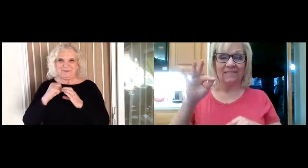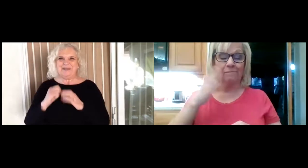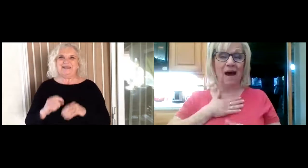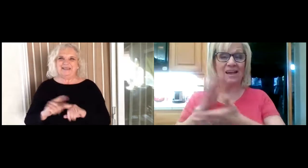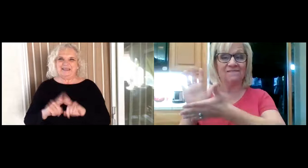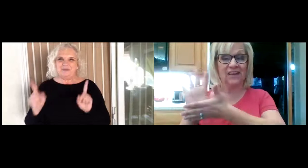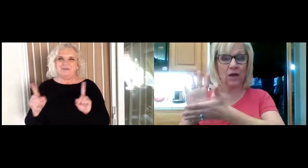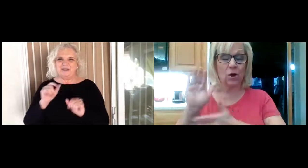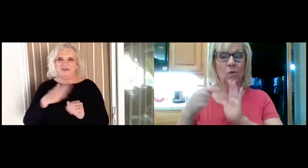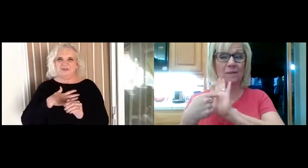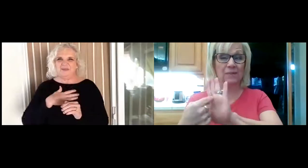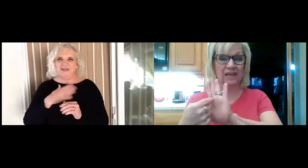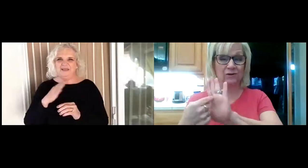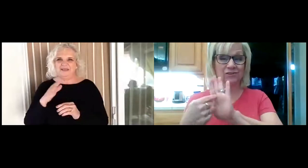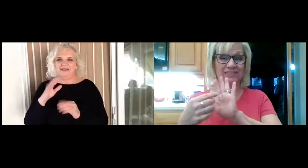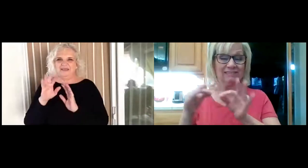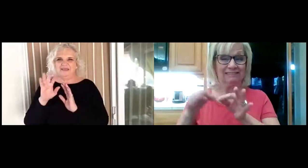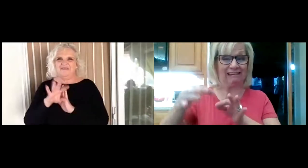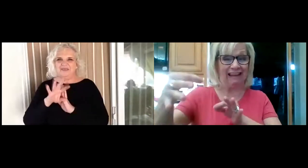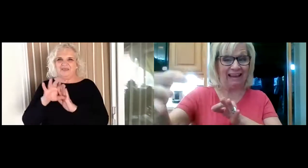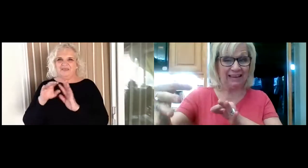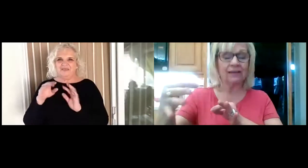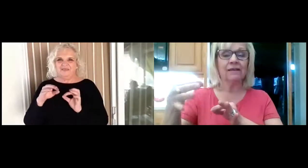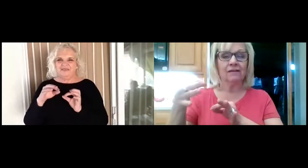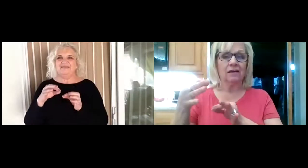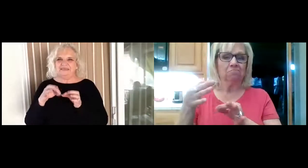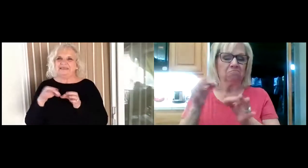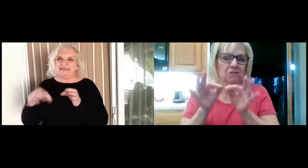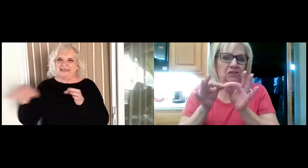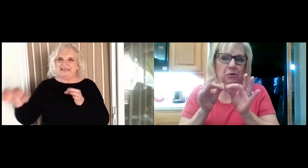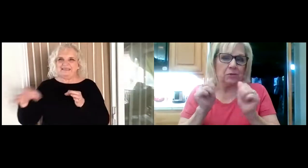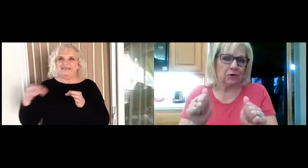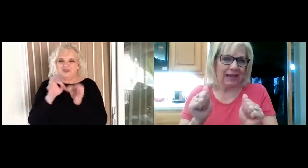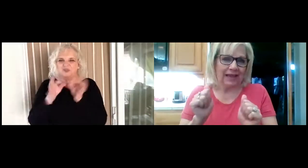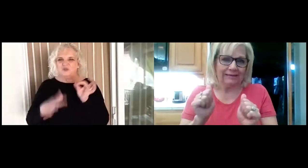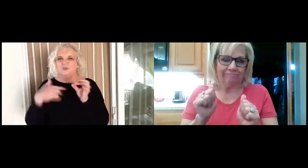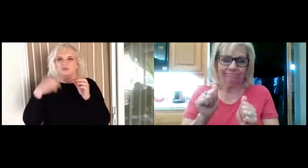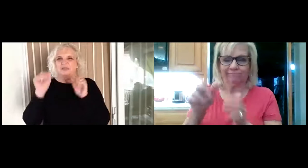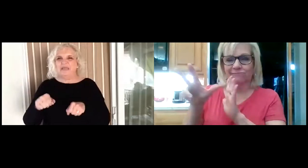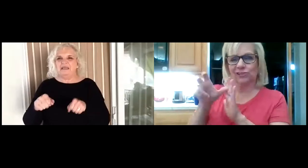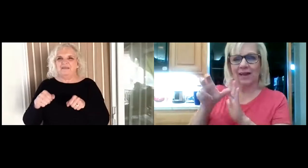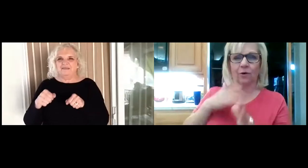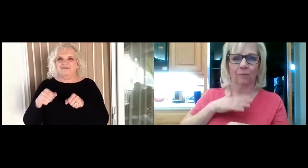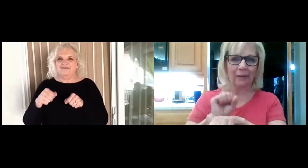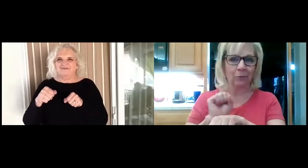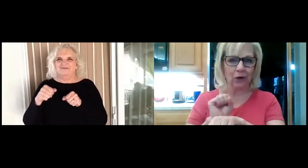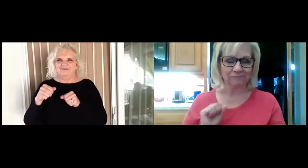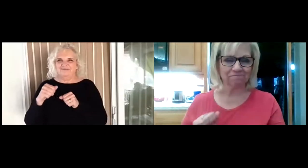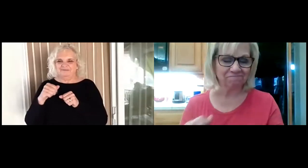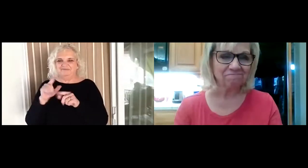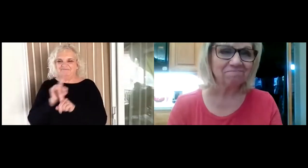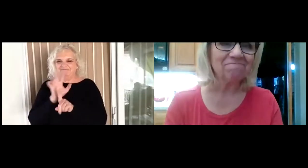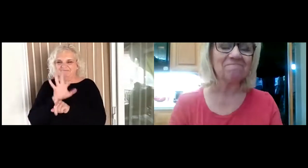but if my video appears delayed, the interpreter can shadow my